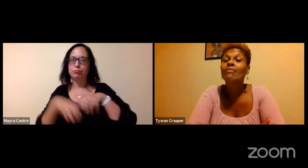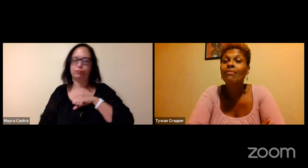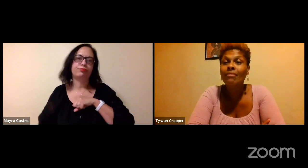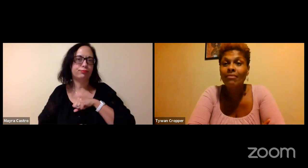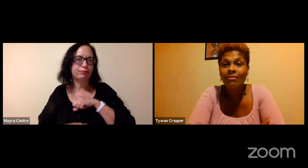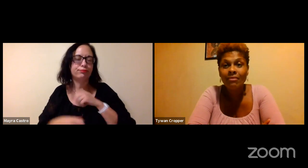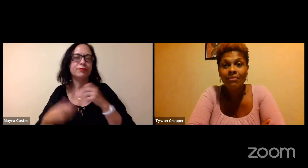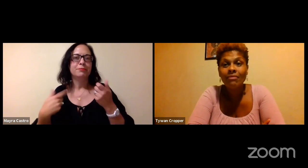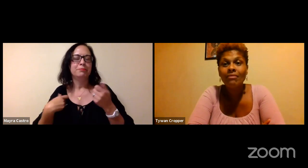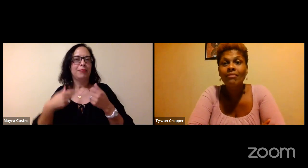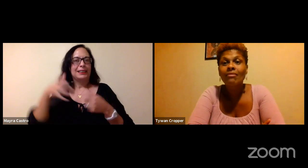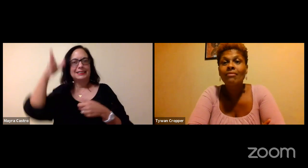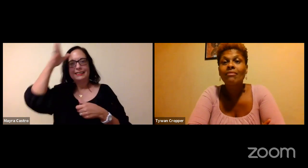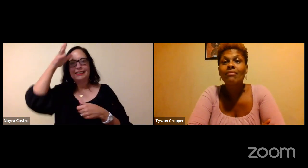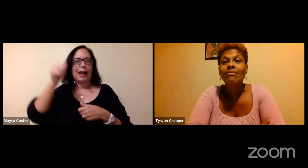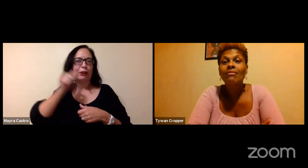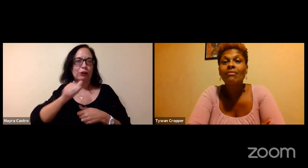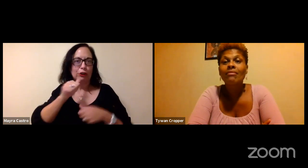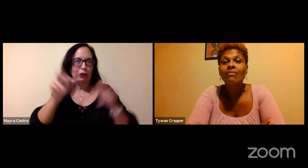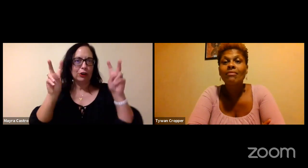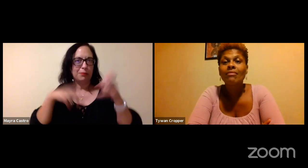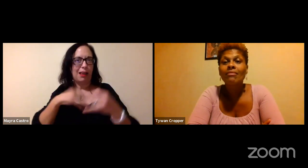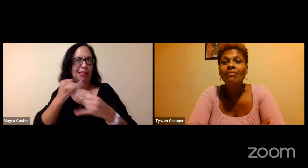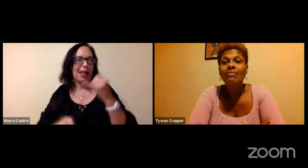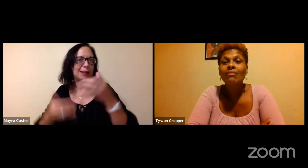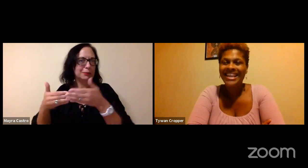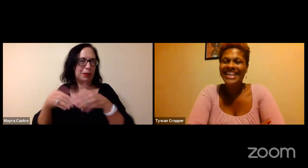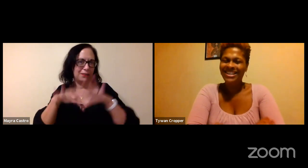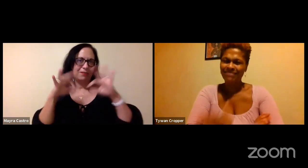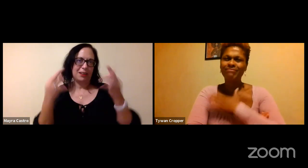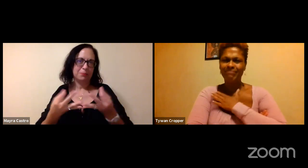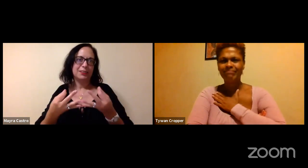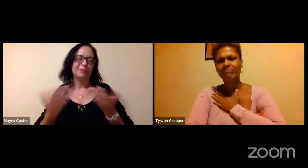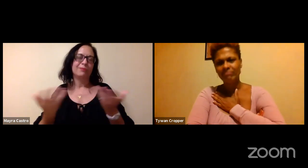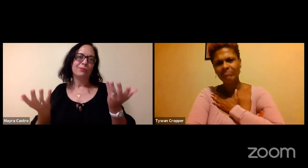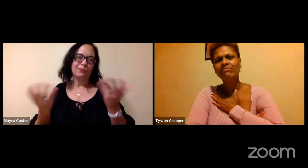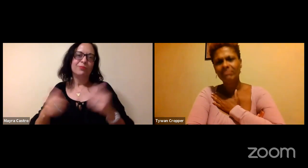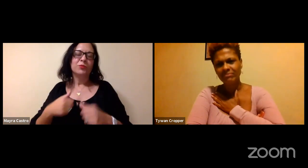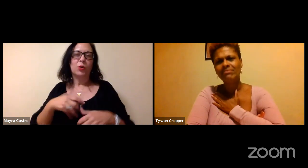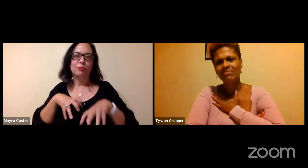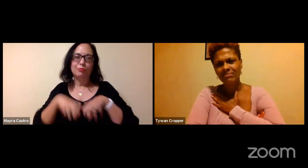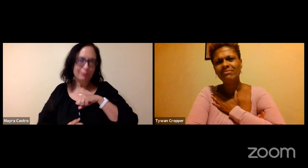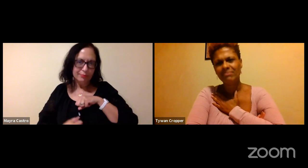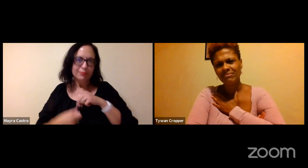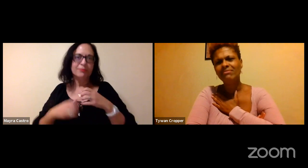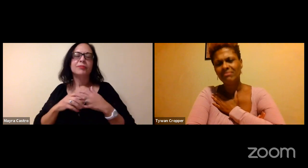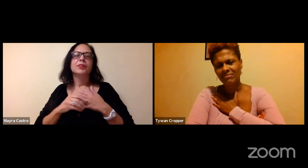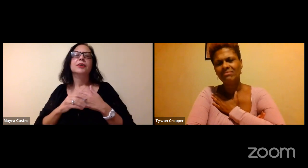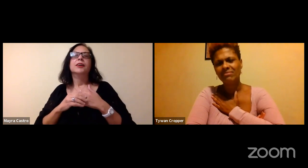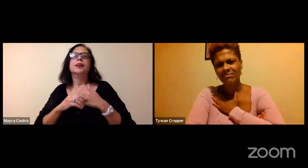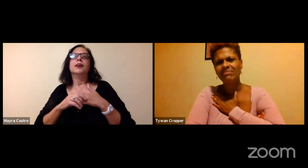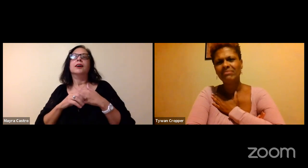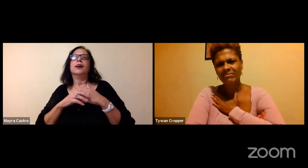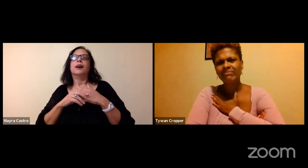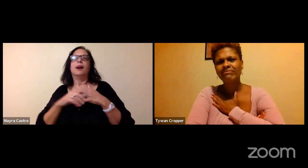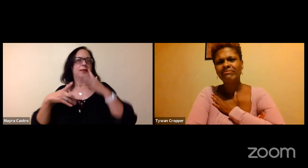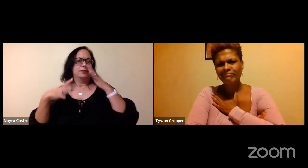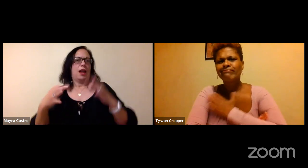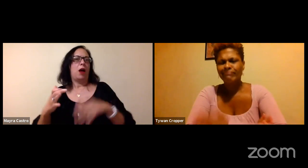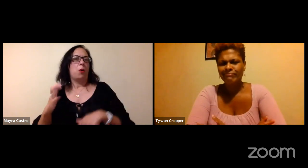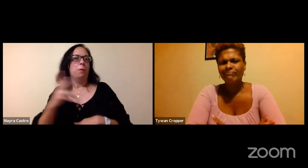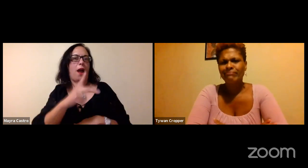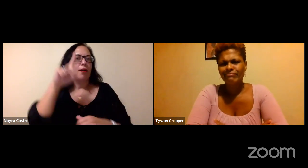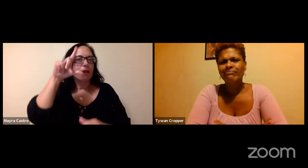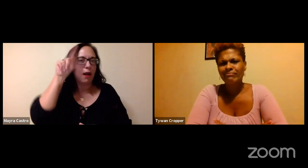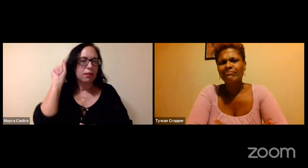away. And I was just heartbroken. I was a daddy's girl. You know how us last babies are in the family,